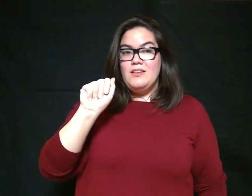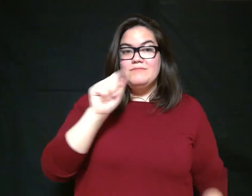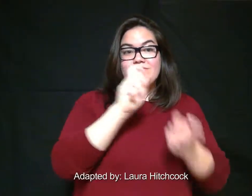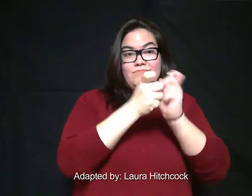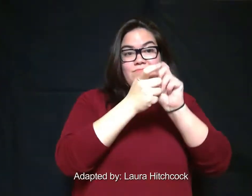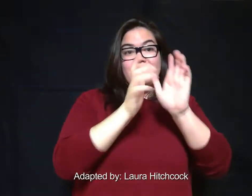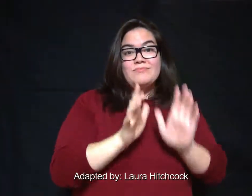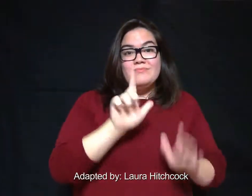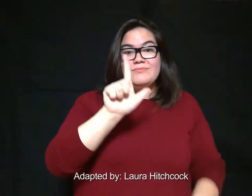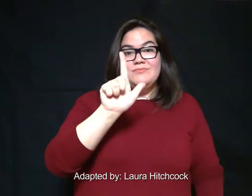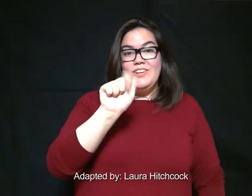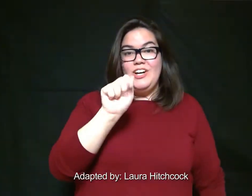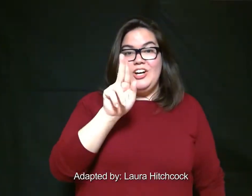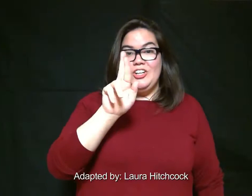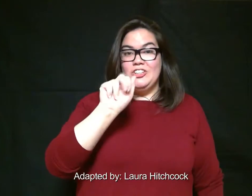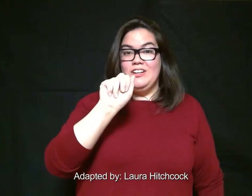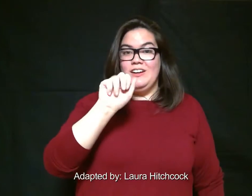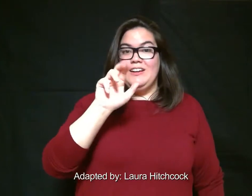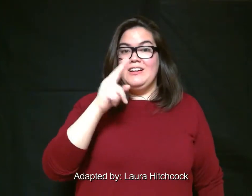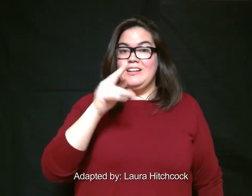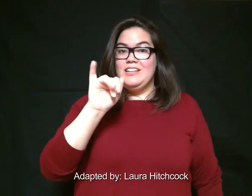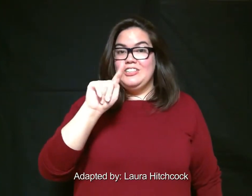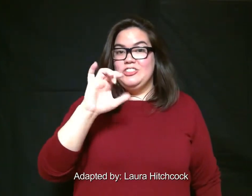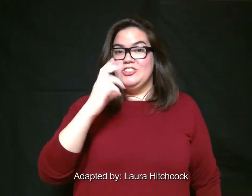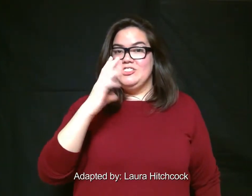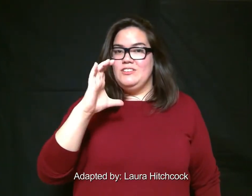Adapted by Laura Hitchcock.